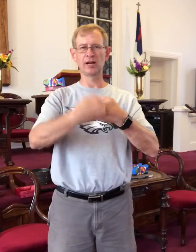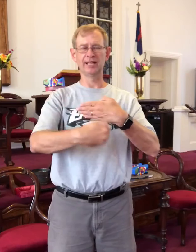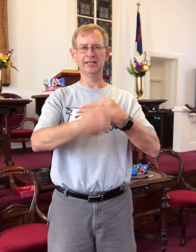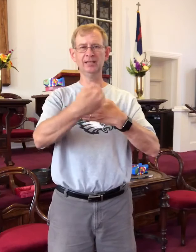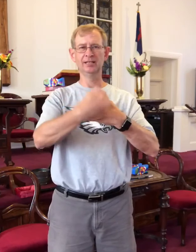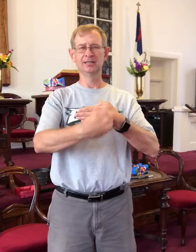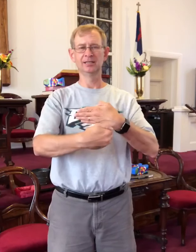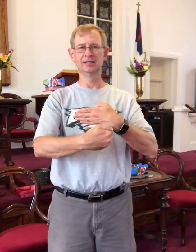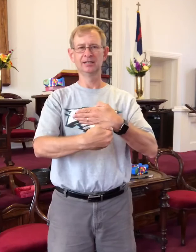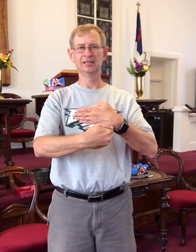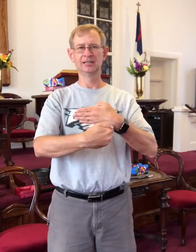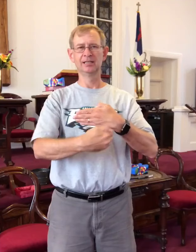bread.